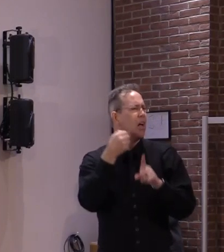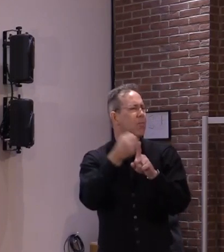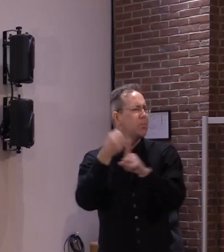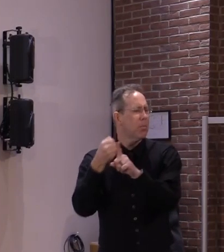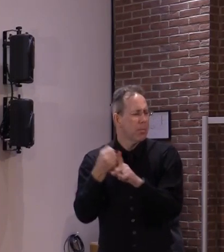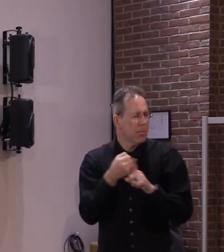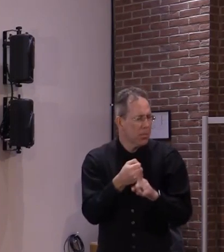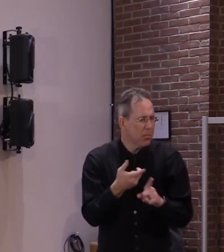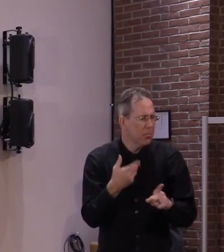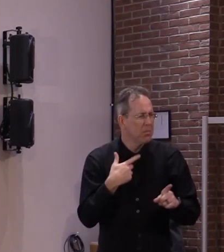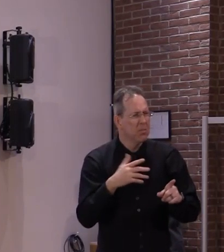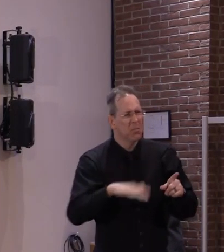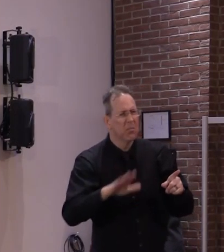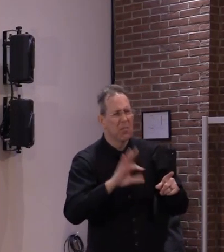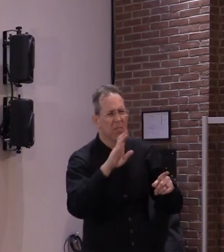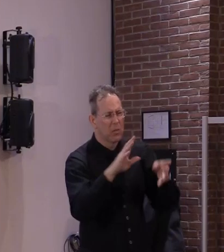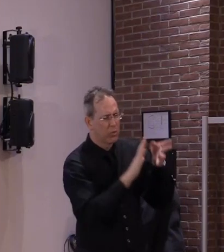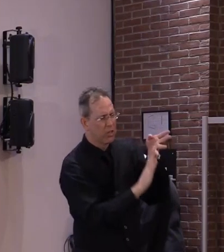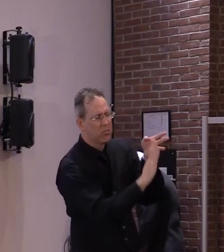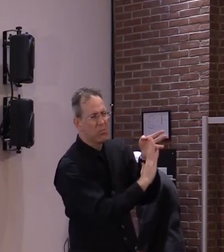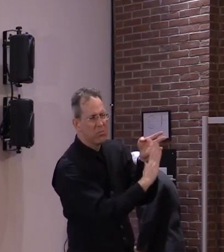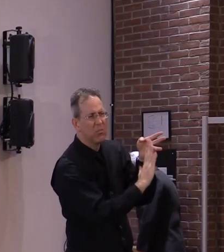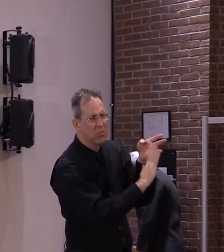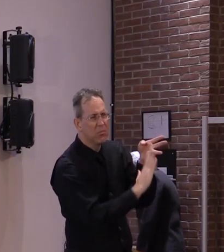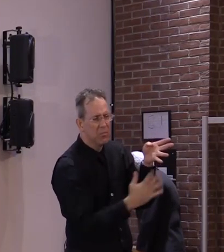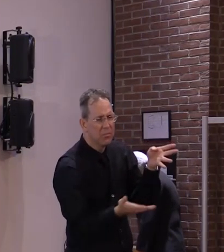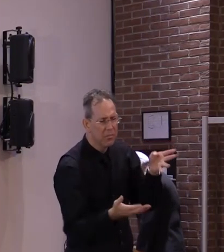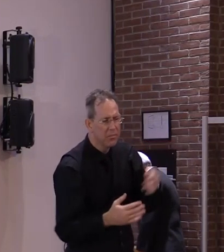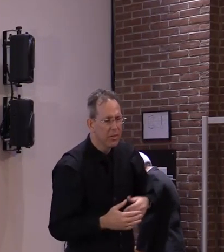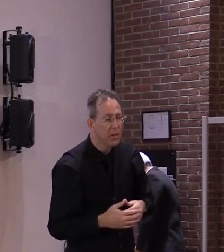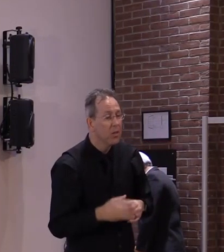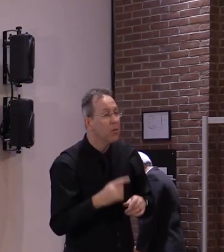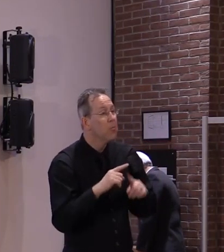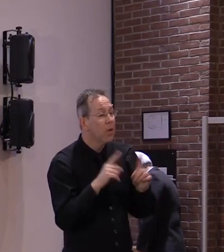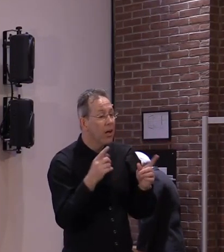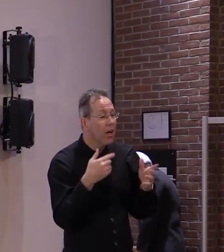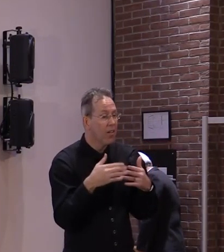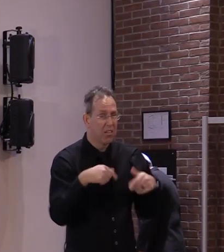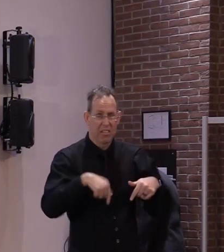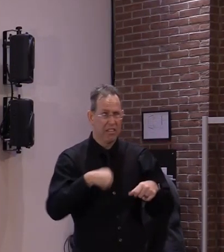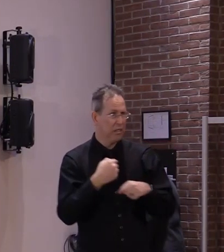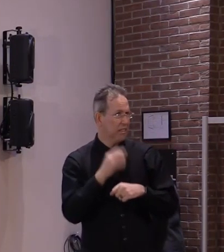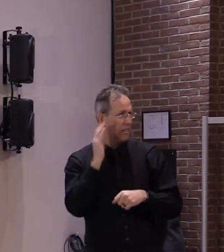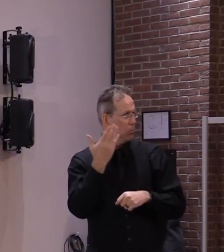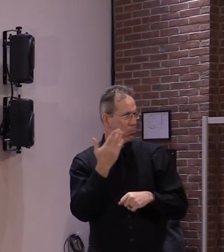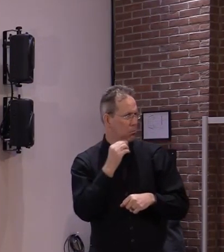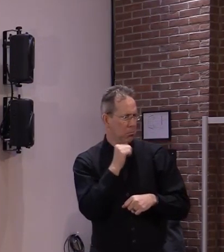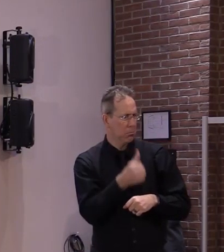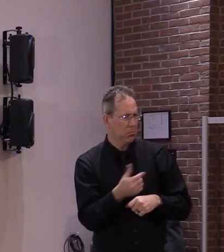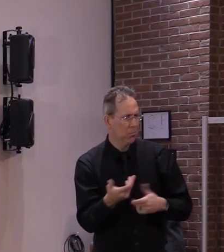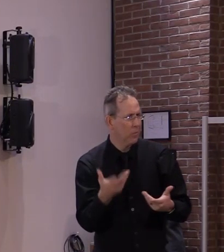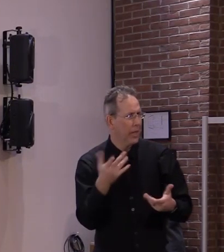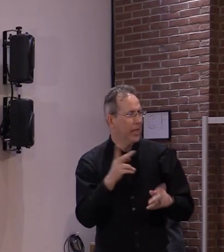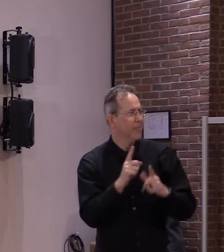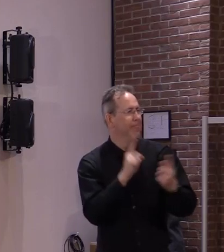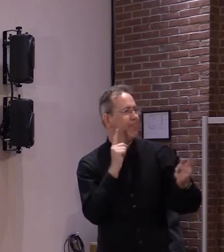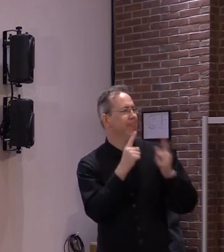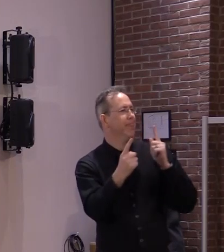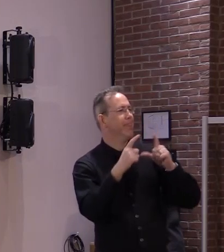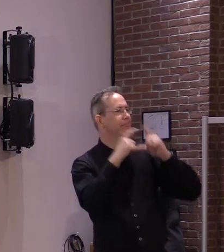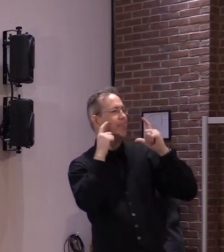conference, I showed the slide of syndromic surveillance, which is how many people are presenting to urgent care or emergency